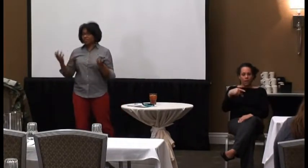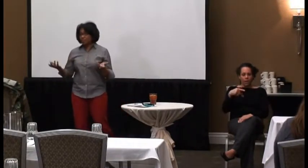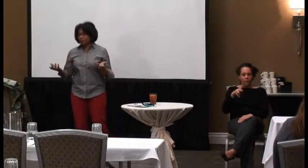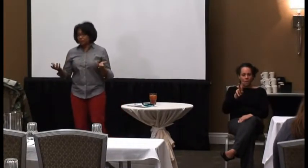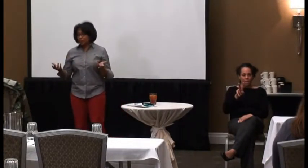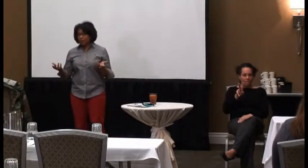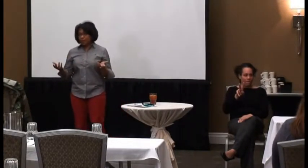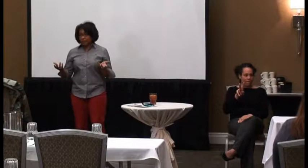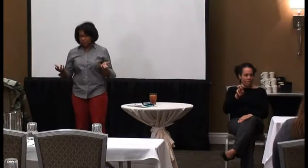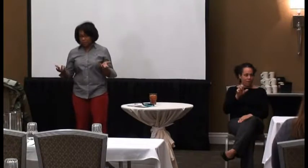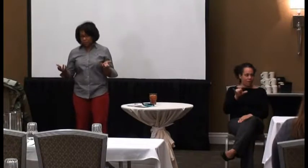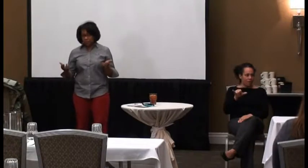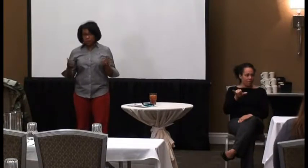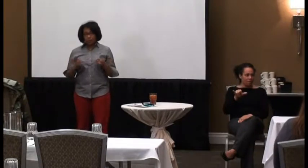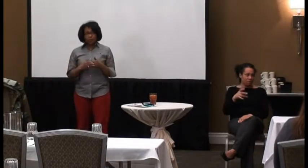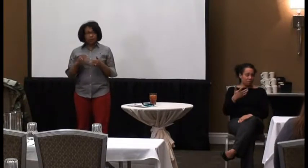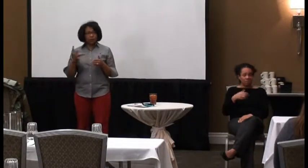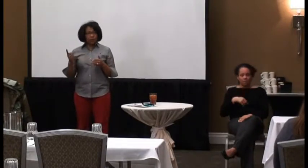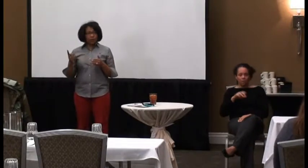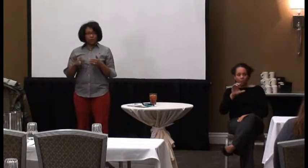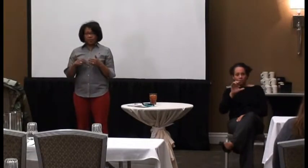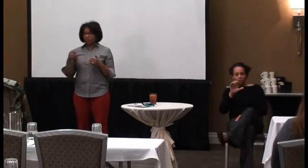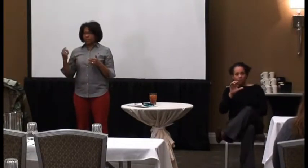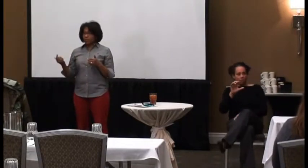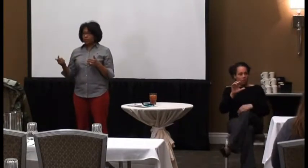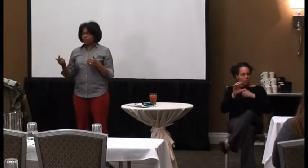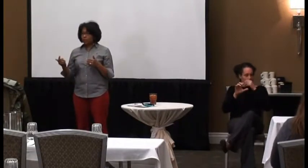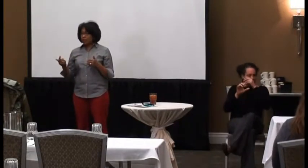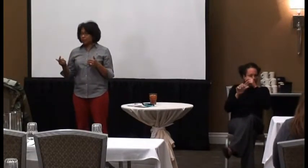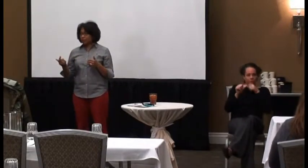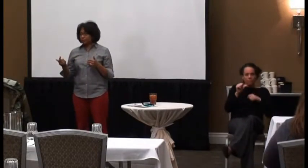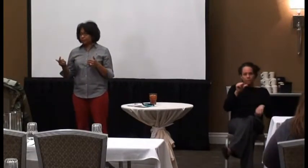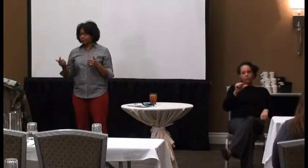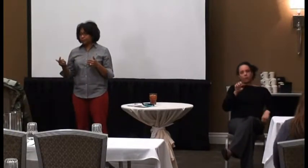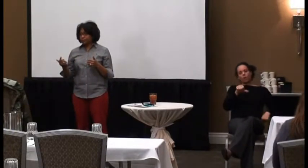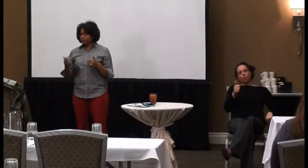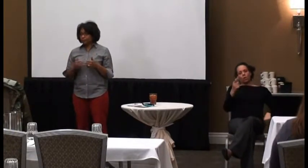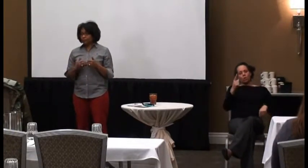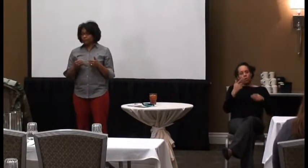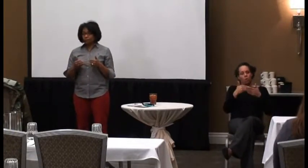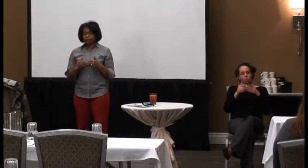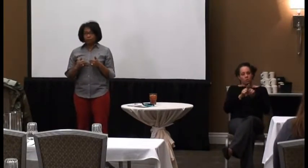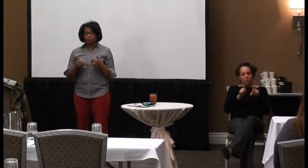It's an extended release clonidine. And then there's one other one that's very similar to clonidine.